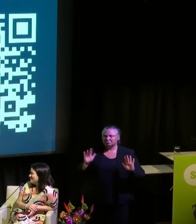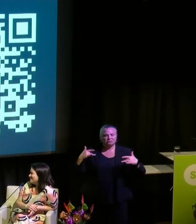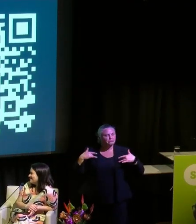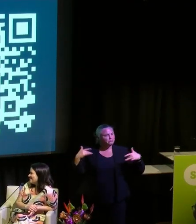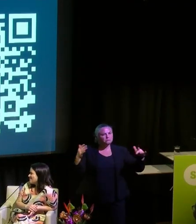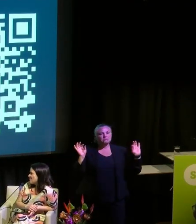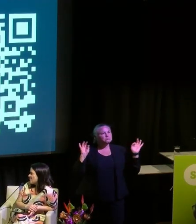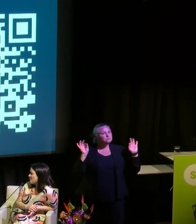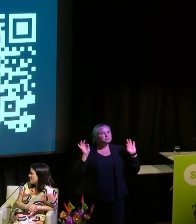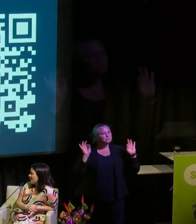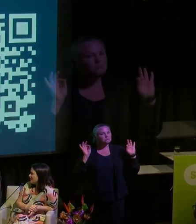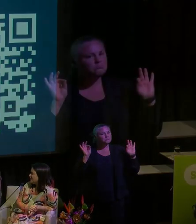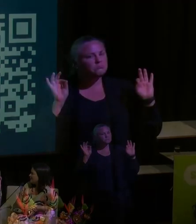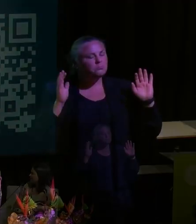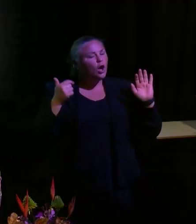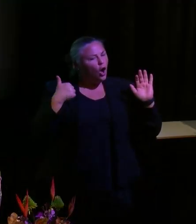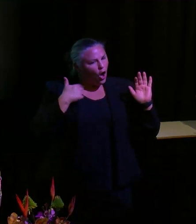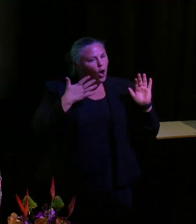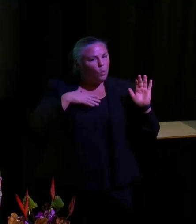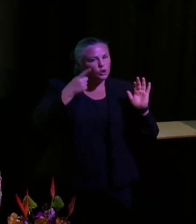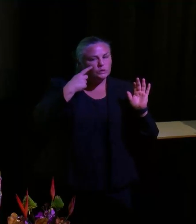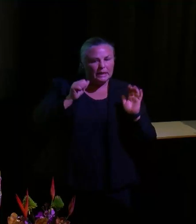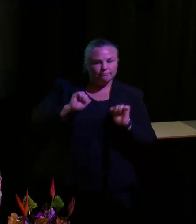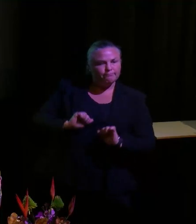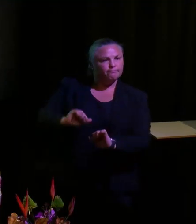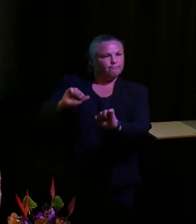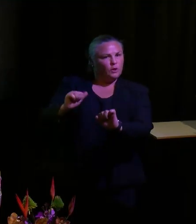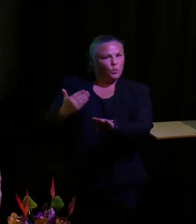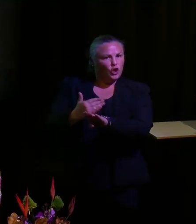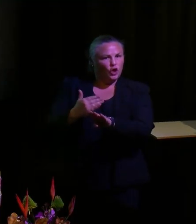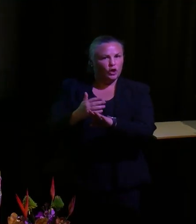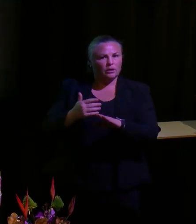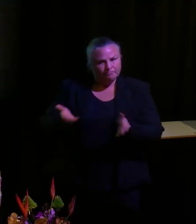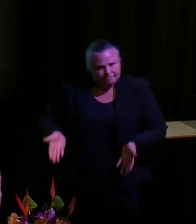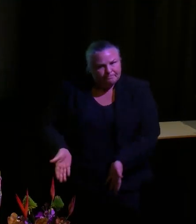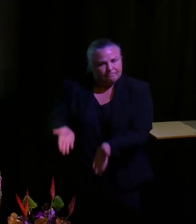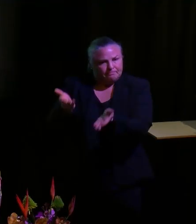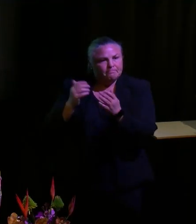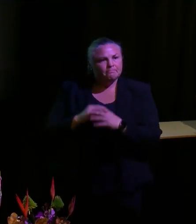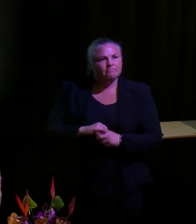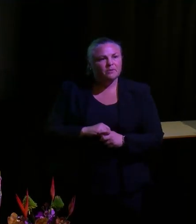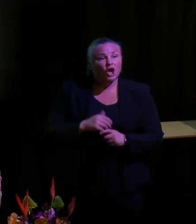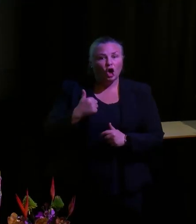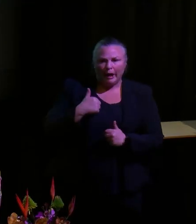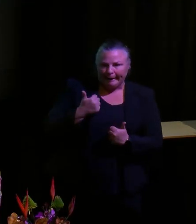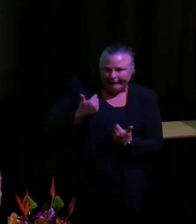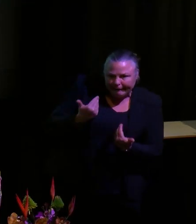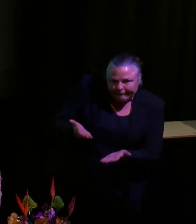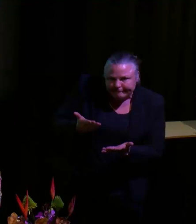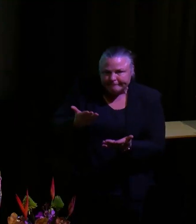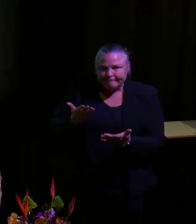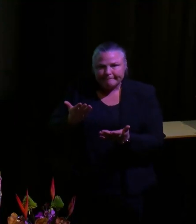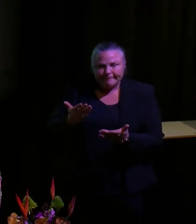Because of the fact that I wanted to see what they could do. Mm. I didn't want to give them